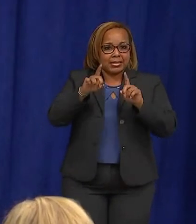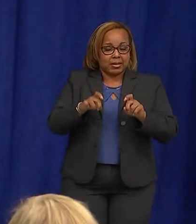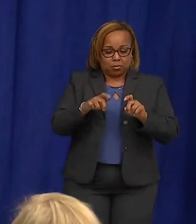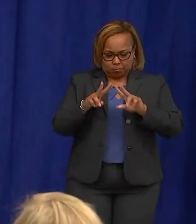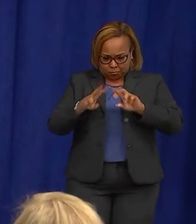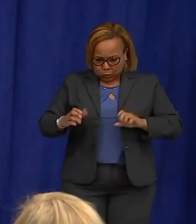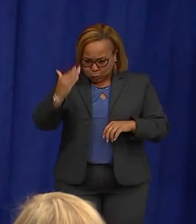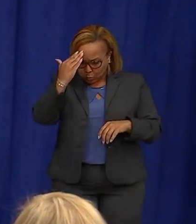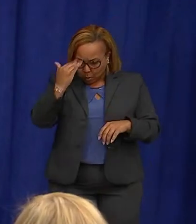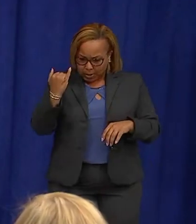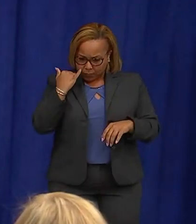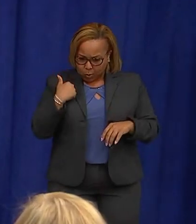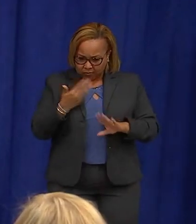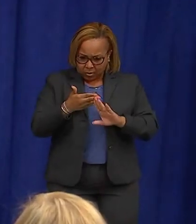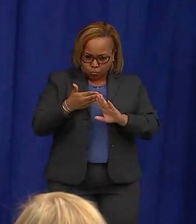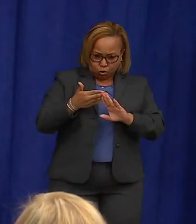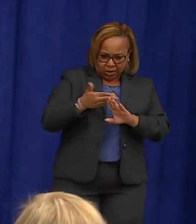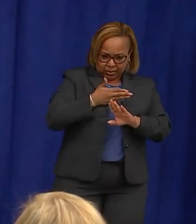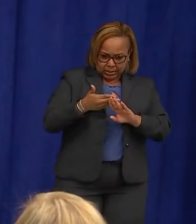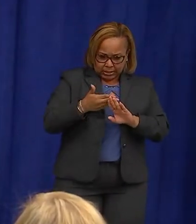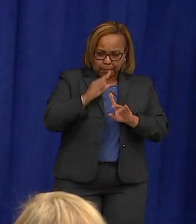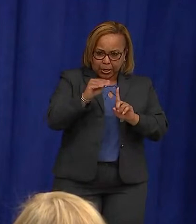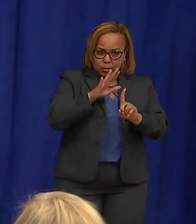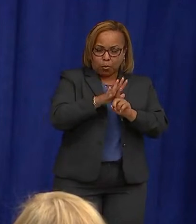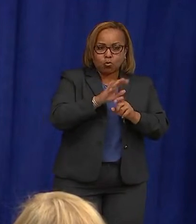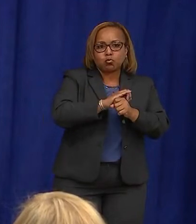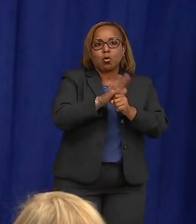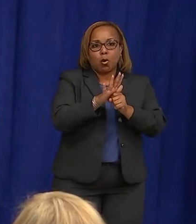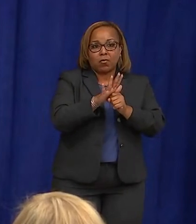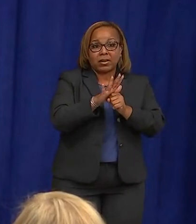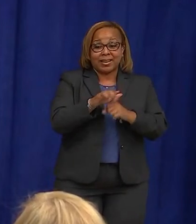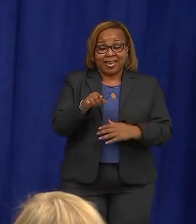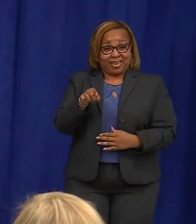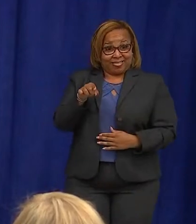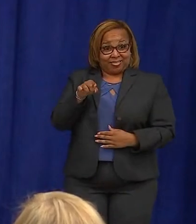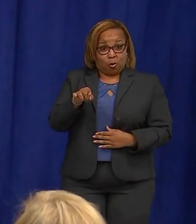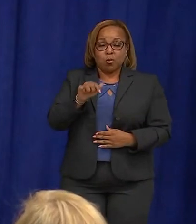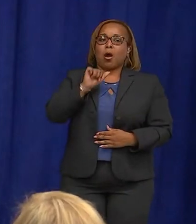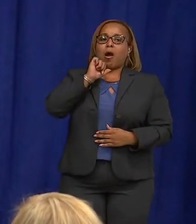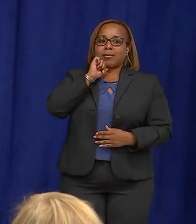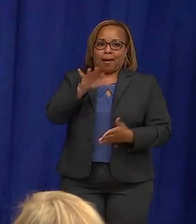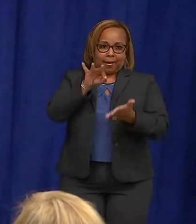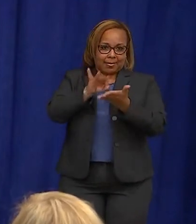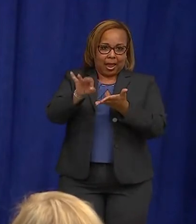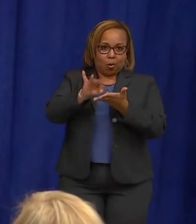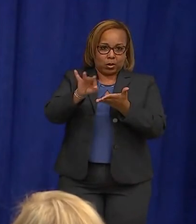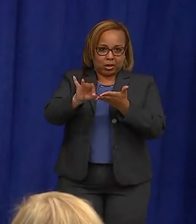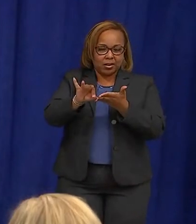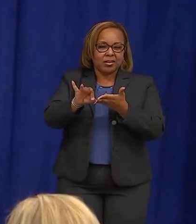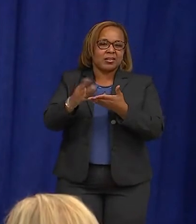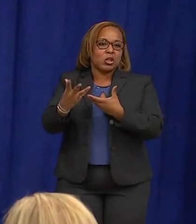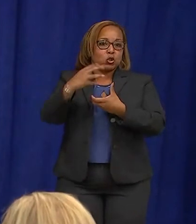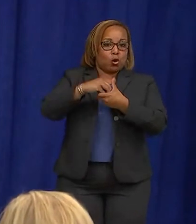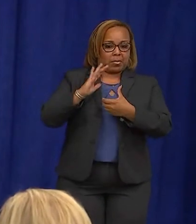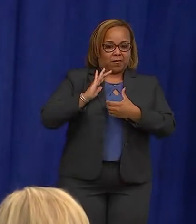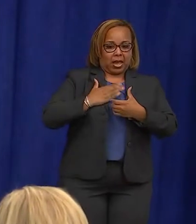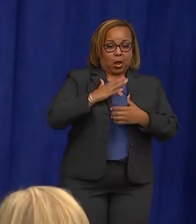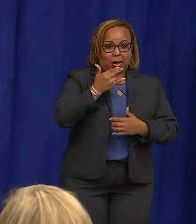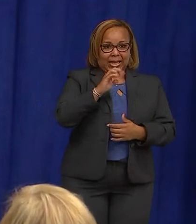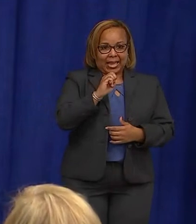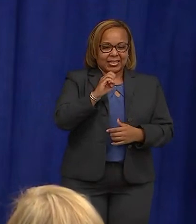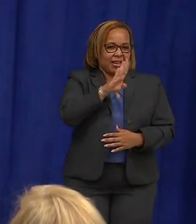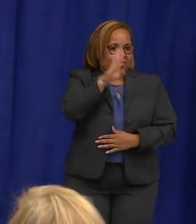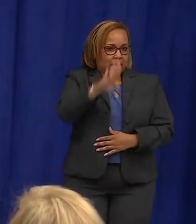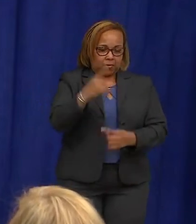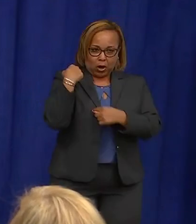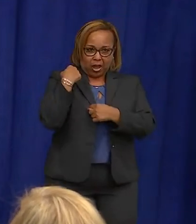lets you know whether you have previously been exposed to COVID. Those are not counted in terms of our cases of the day. They